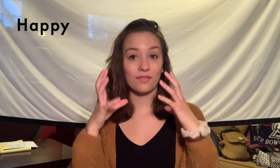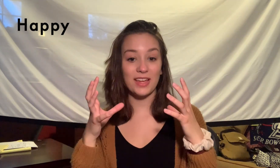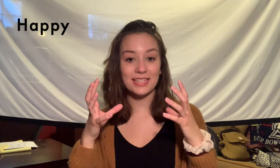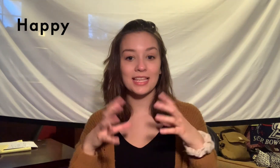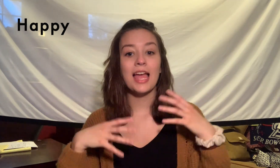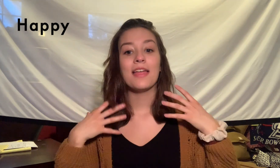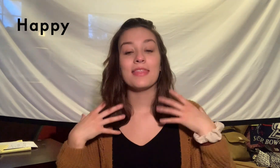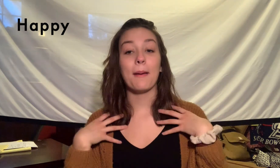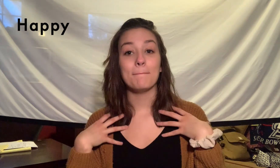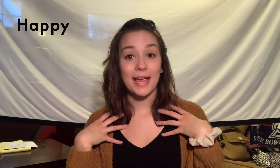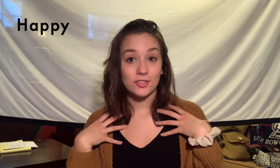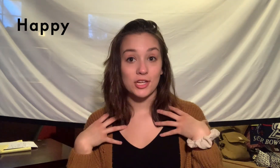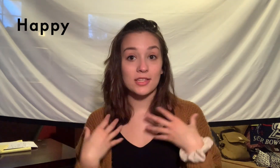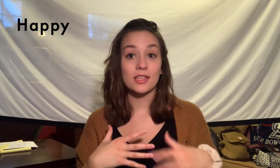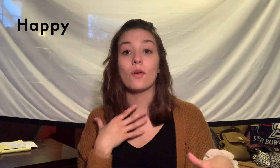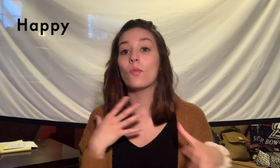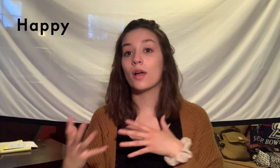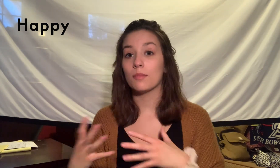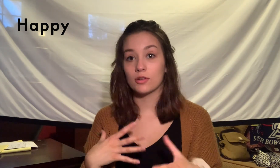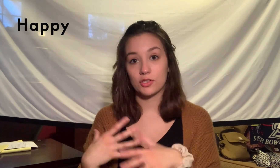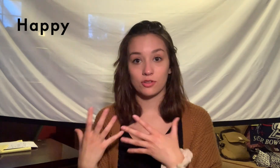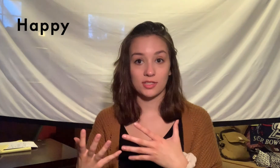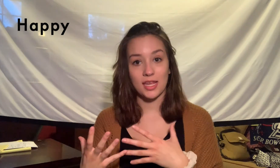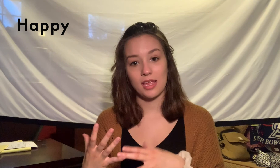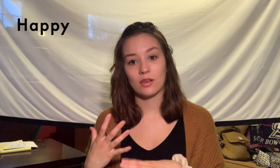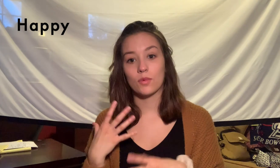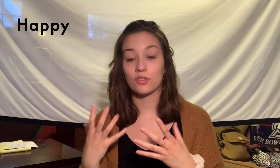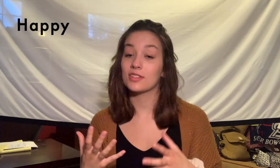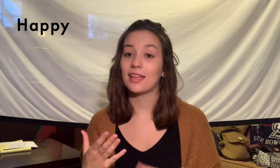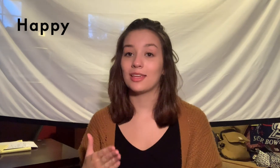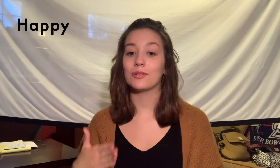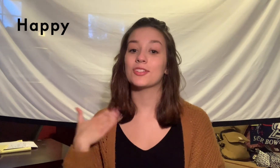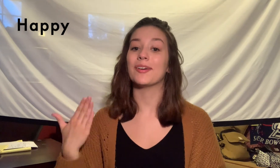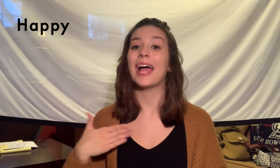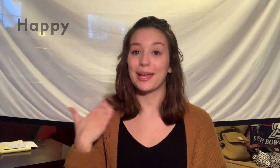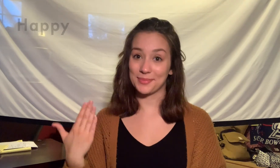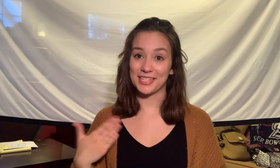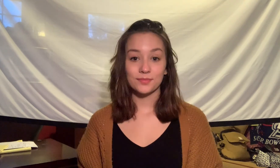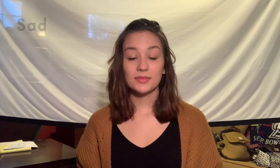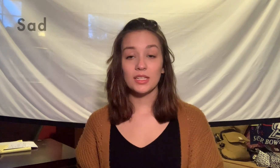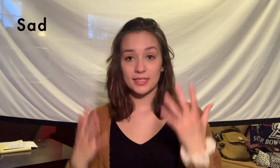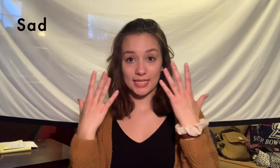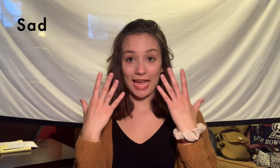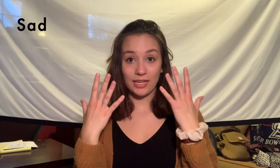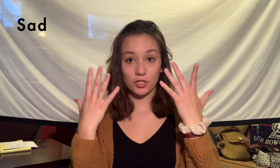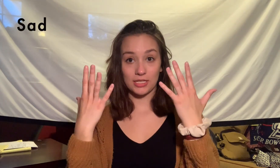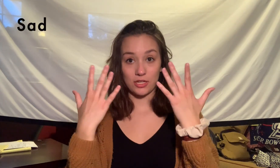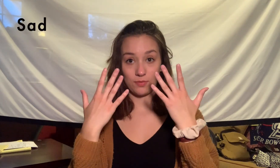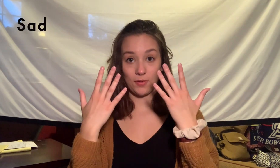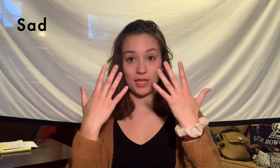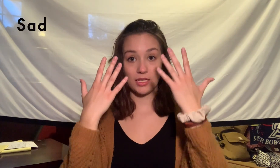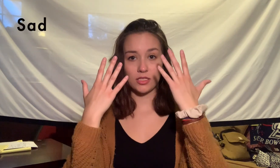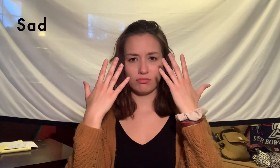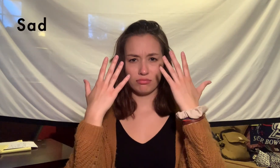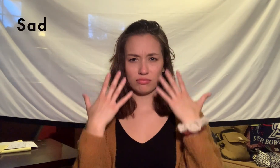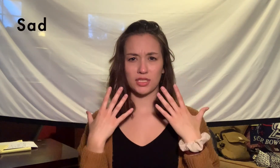face that matches what emotion you're saying with your sign language. So happy. Sad, you're gonna take both hands, sad.